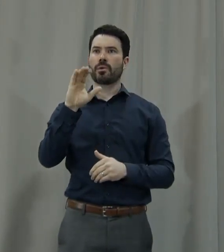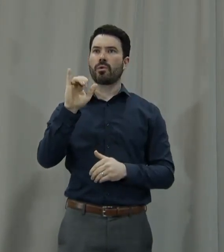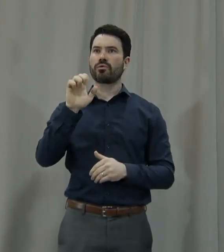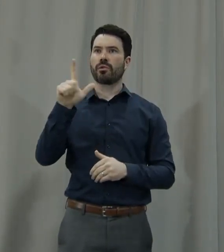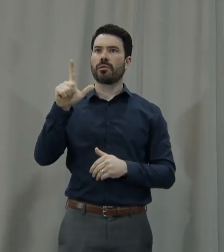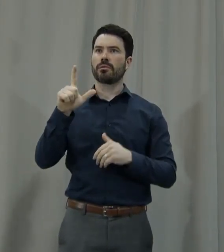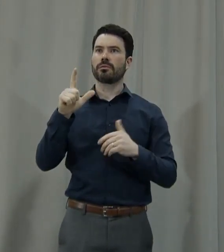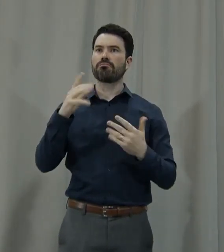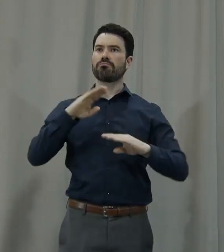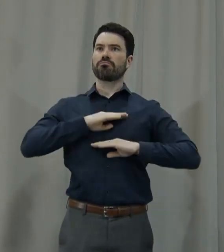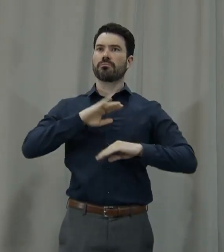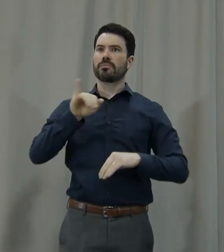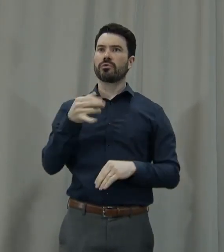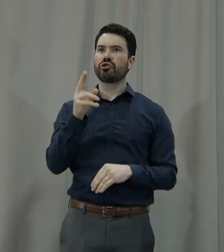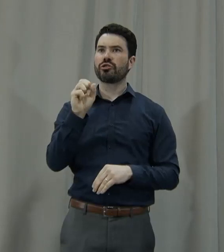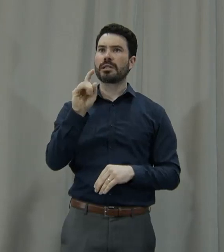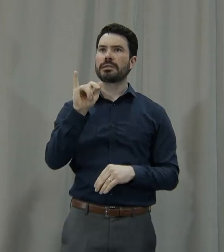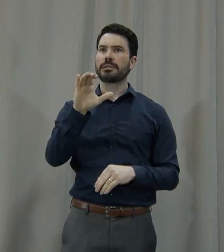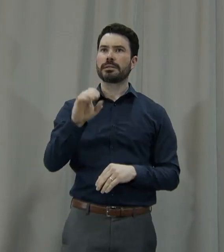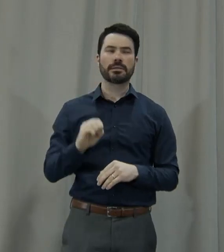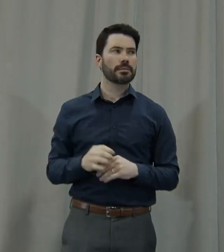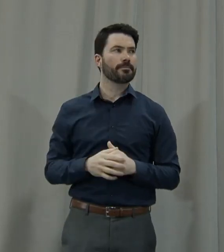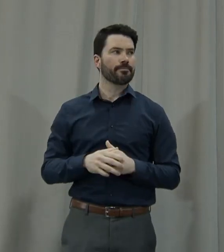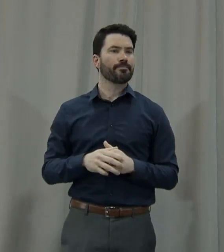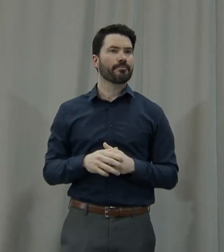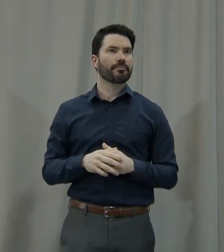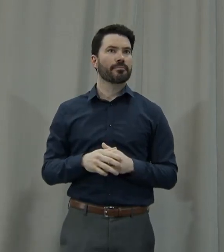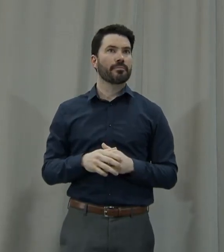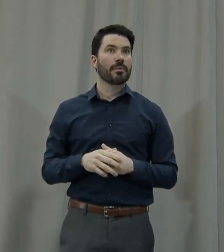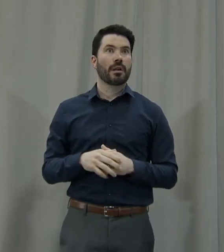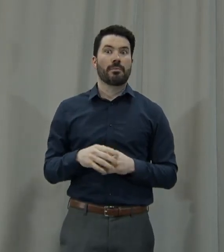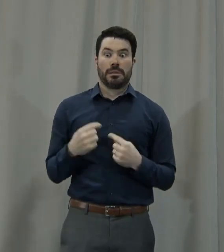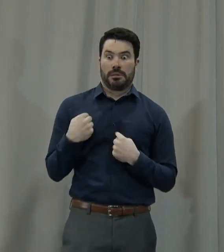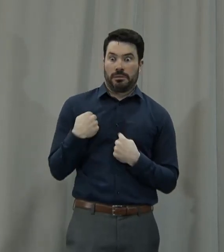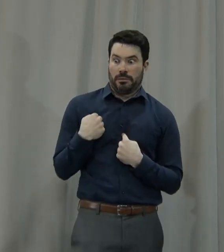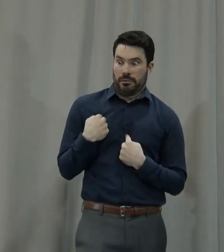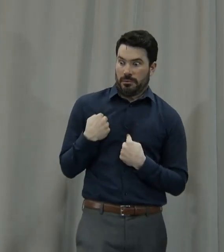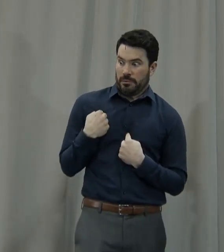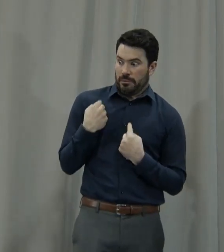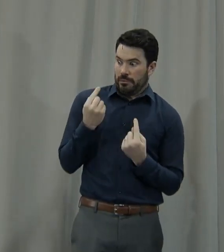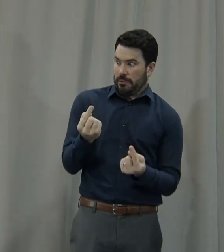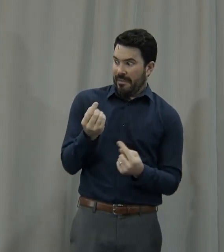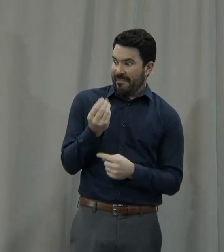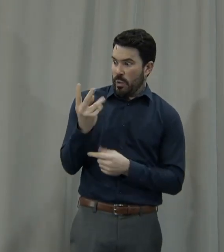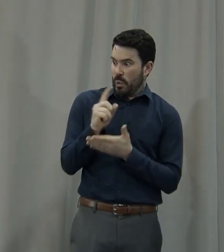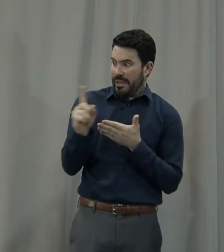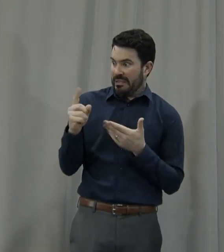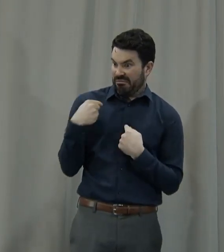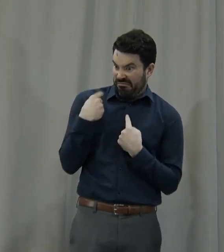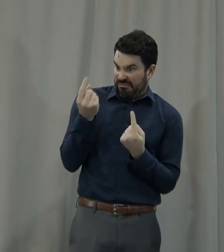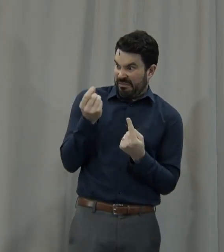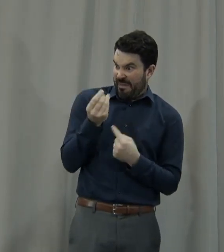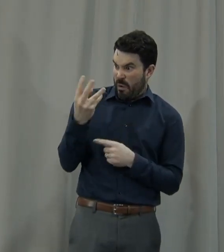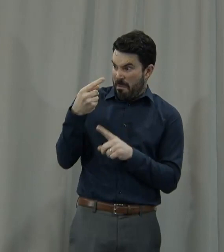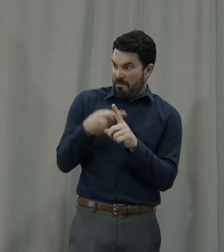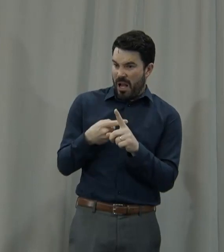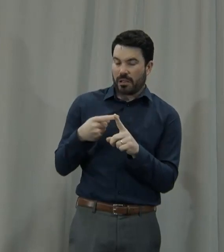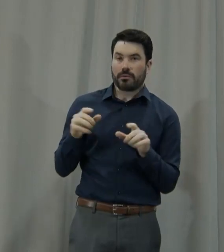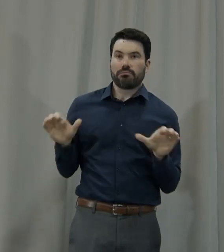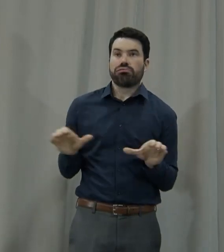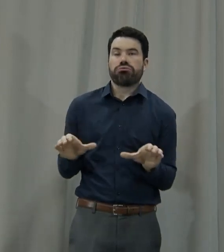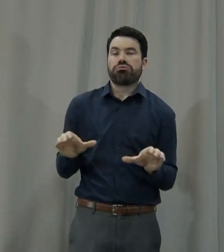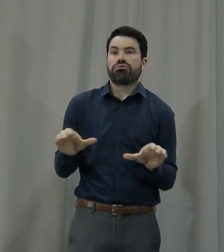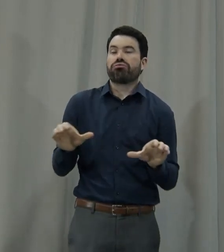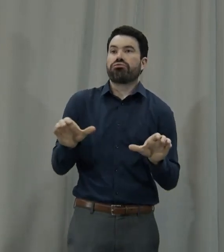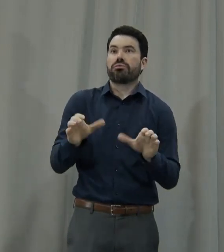I'm not sure if so much has happened over the last few weeks and months. I'd like to just spend a little time